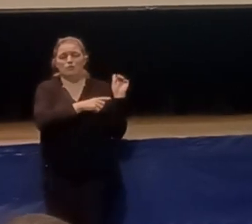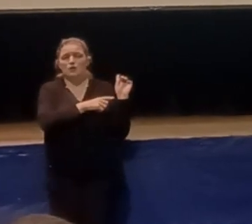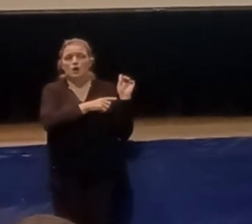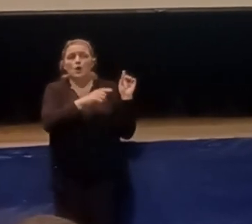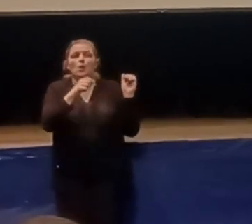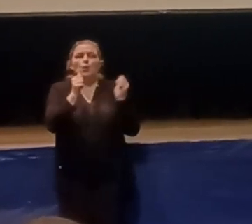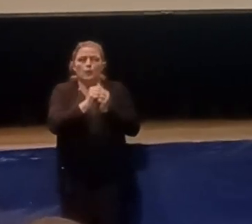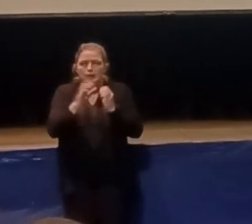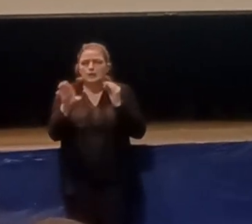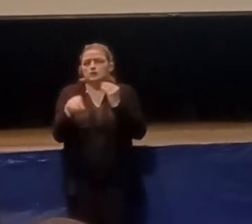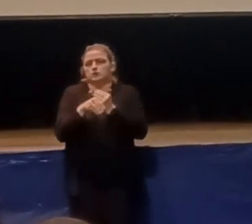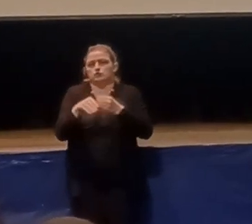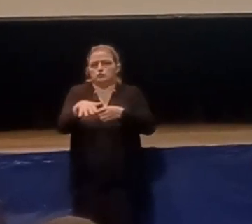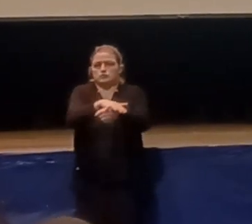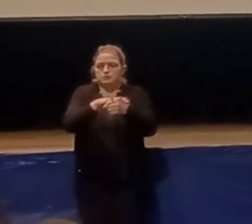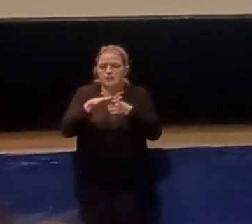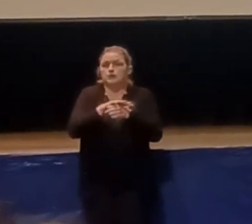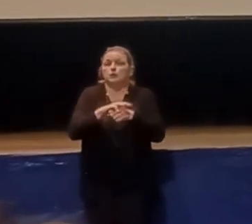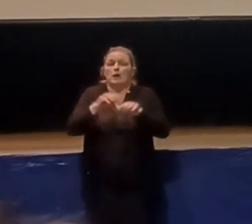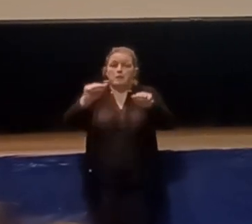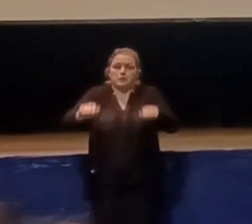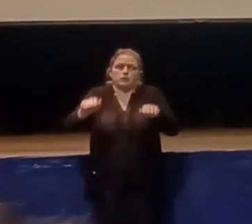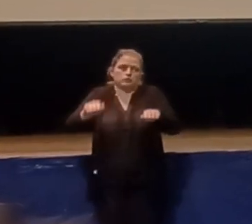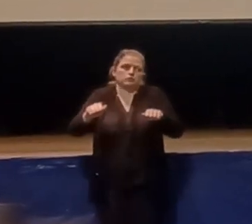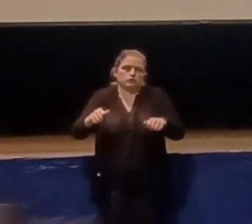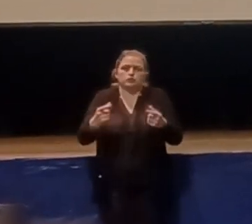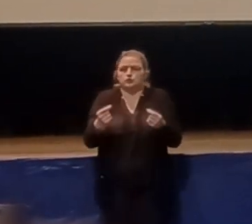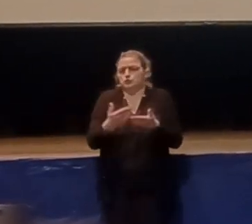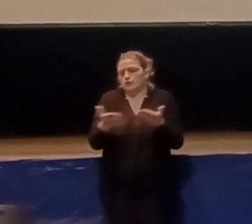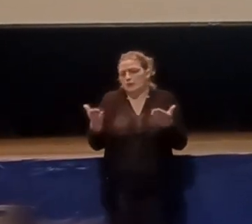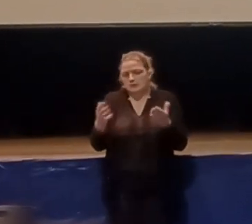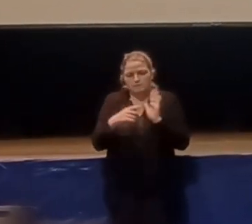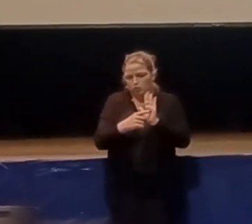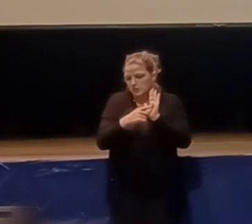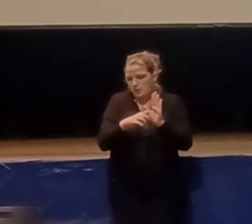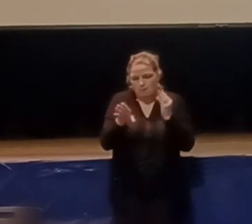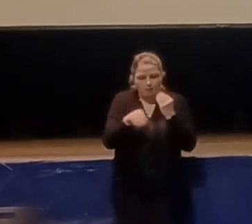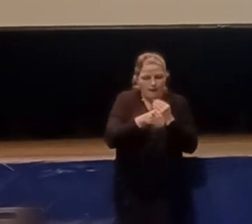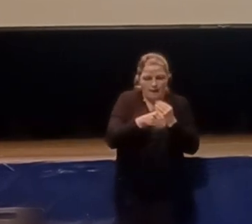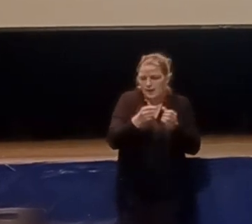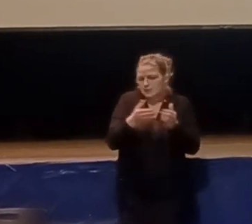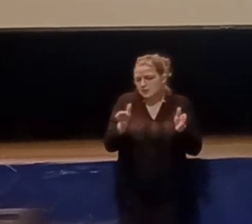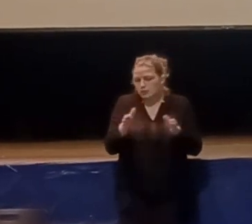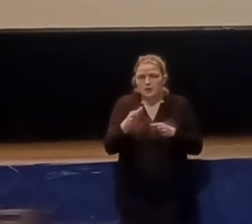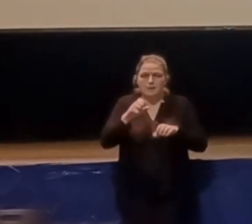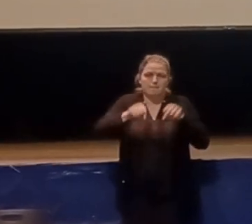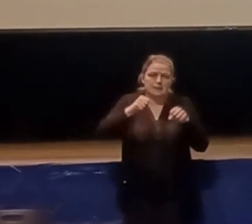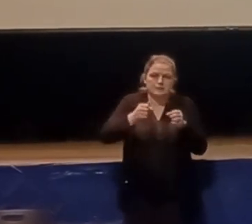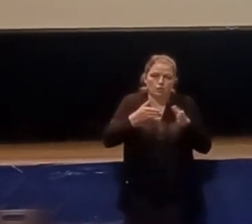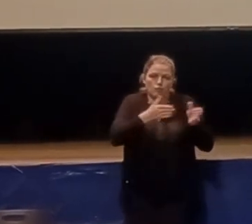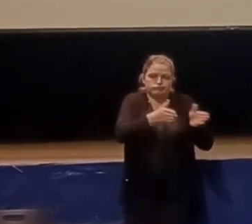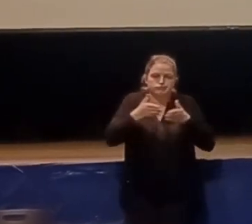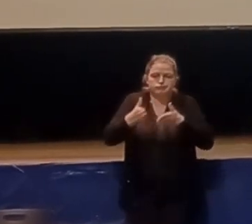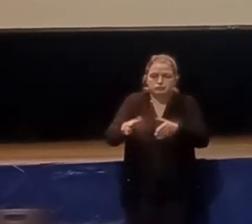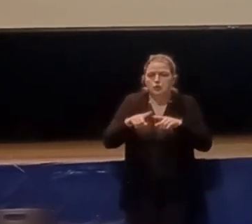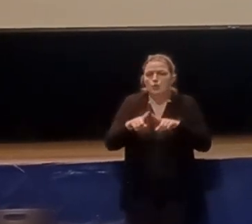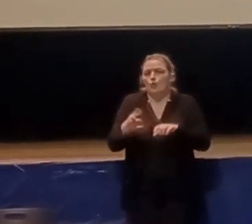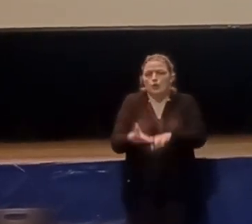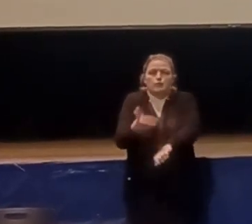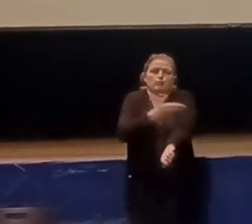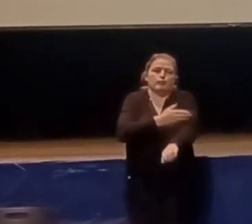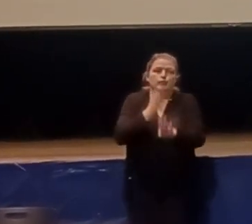additional width we would pick up, we have the potential to do things like add separated bicycle lanes. We have the potential to greatly improve the